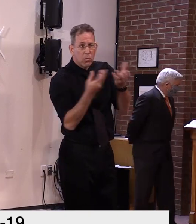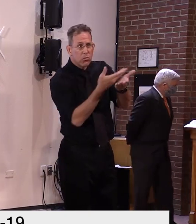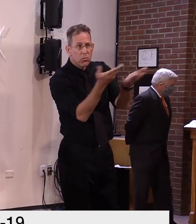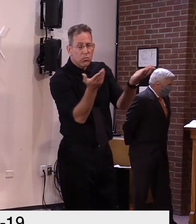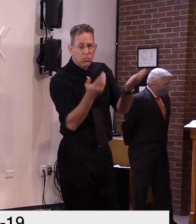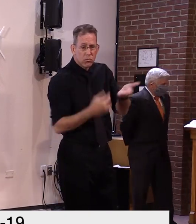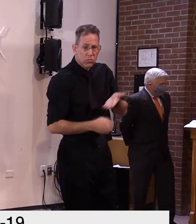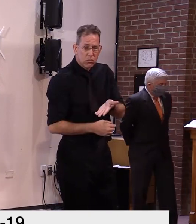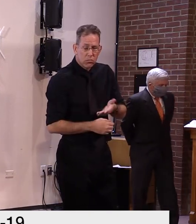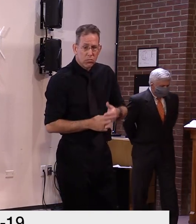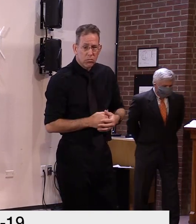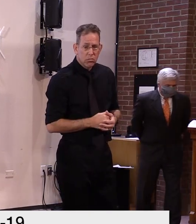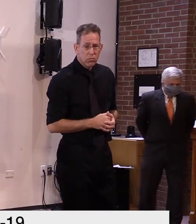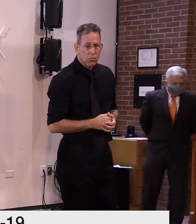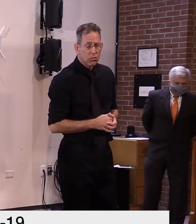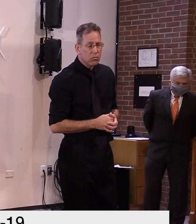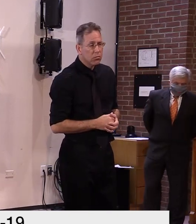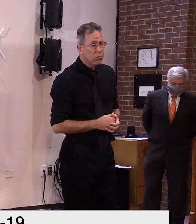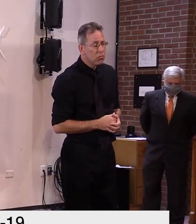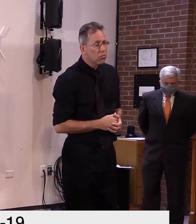point.